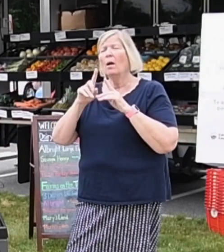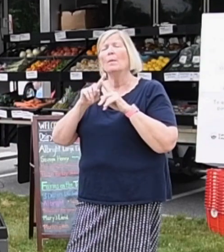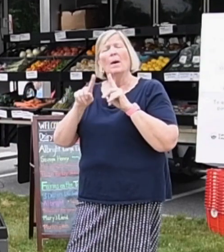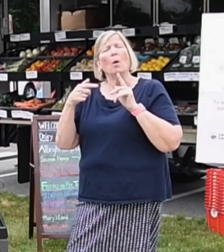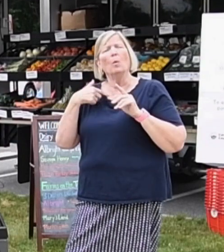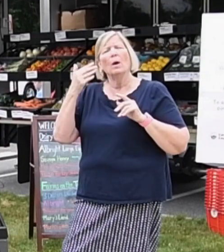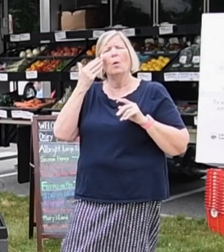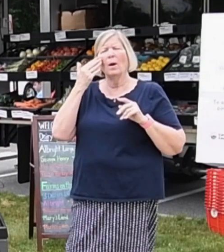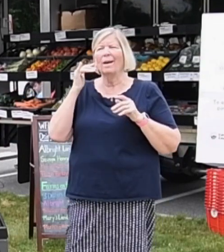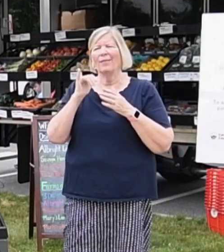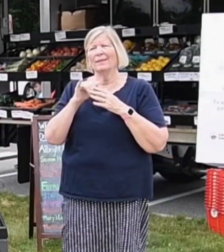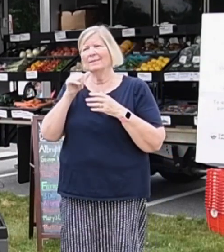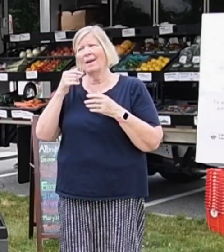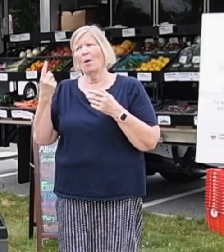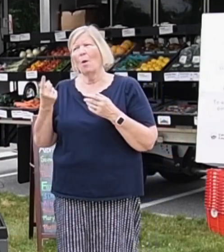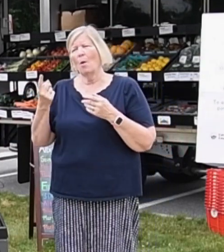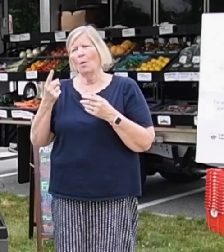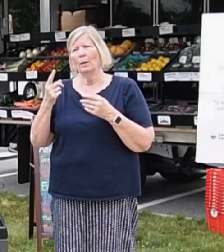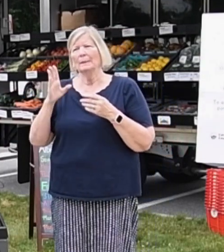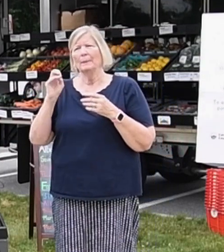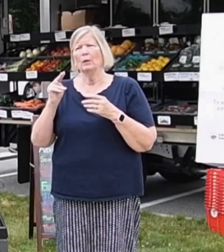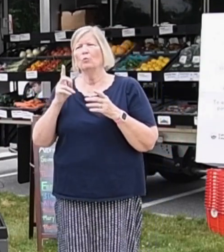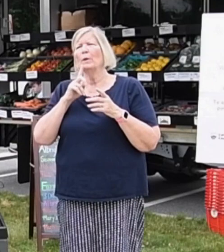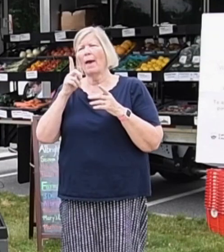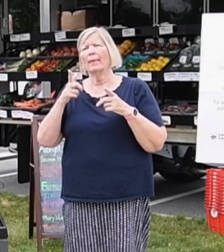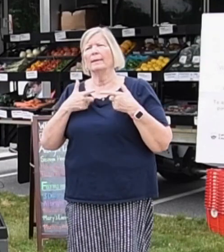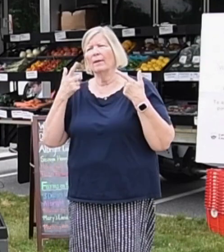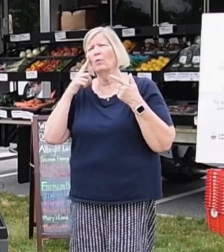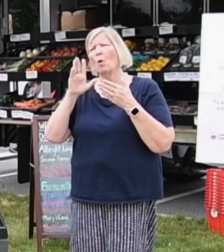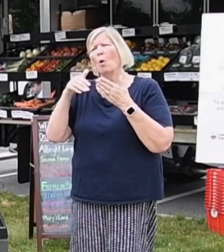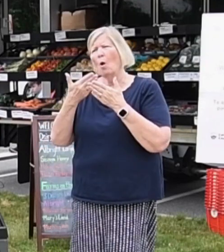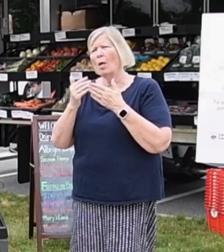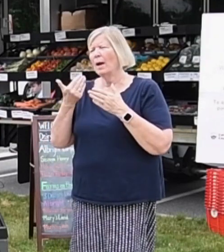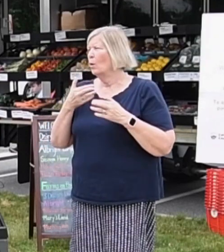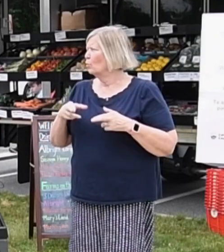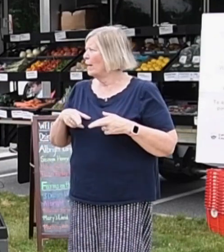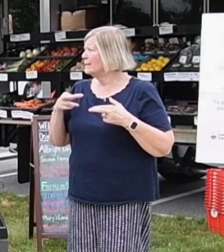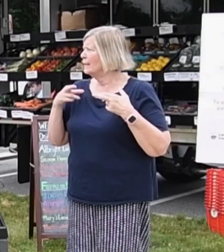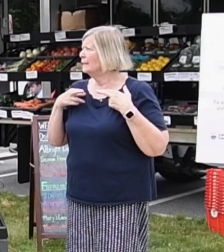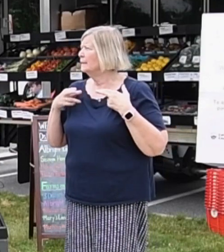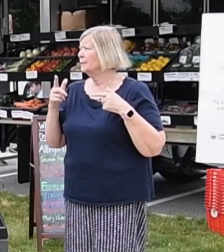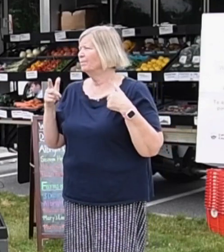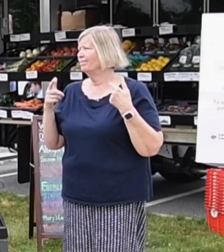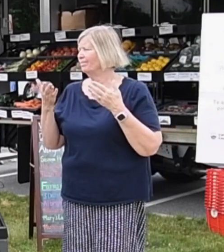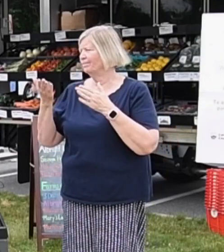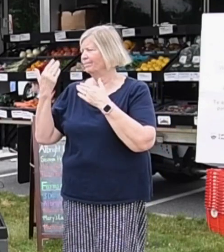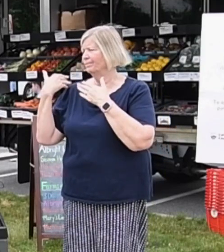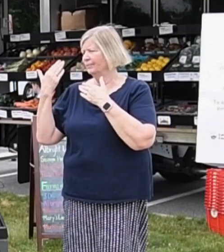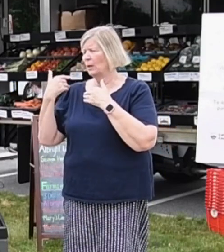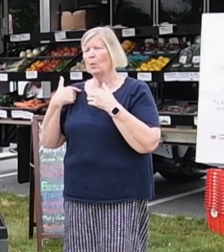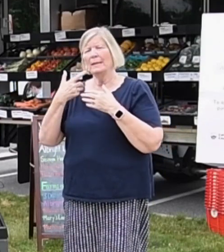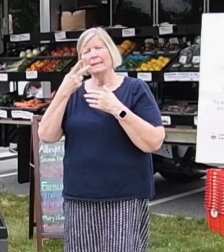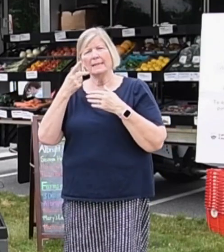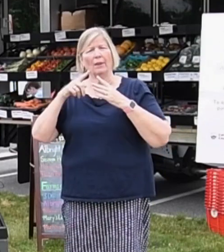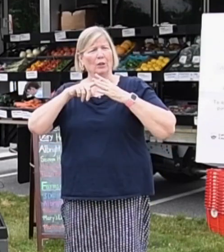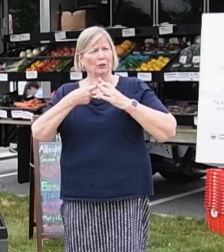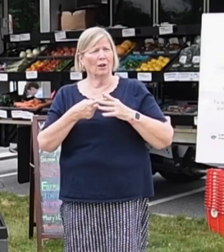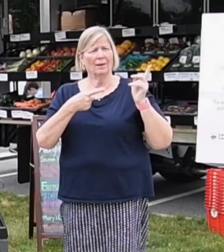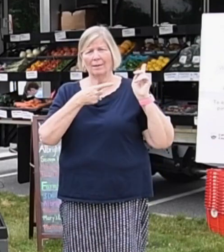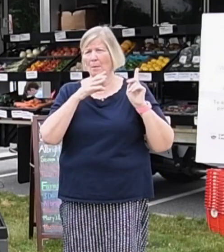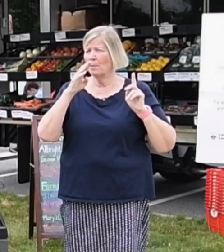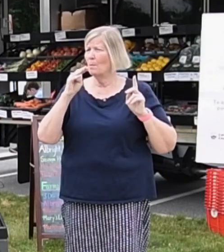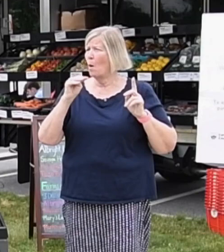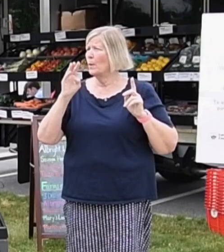this has not always been a reality for all of our residents. We see the launch of the mobile market